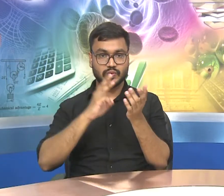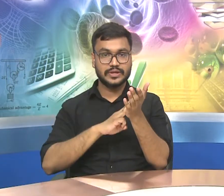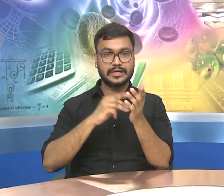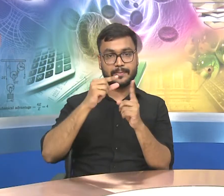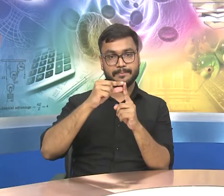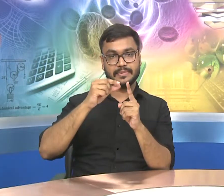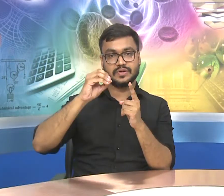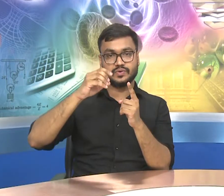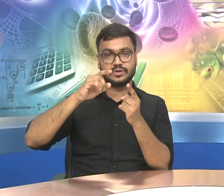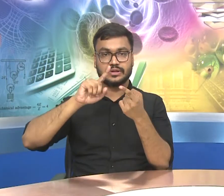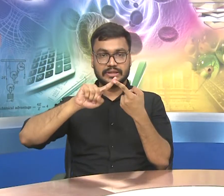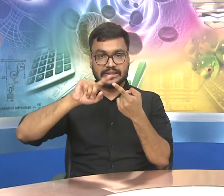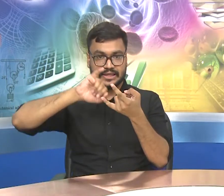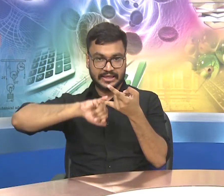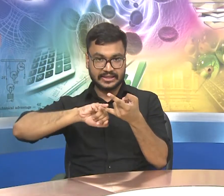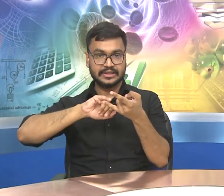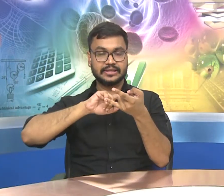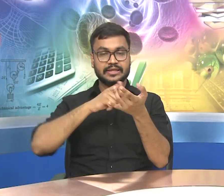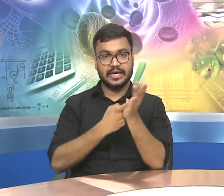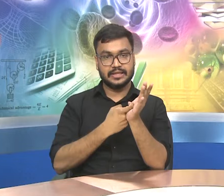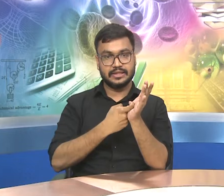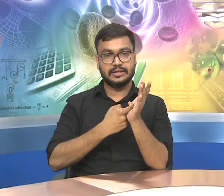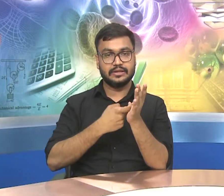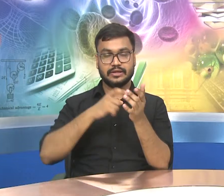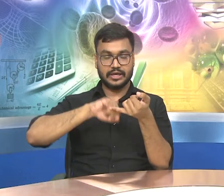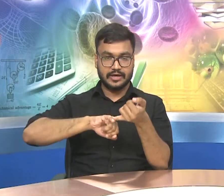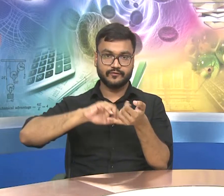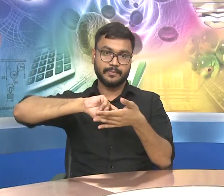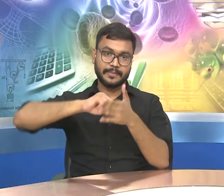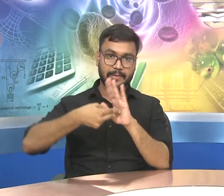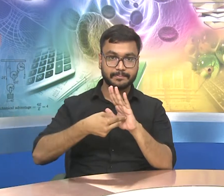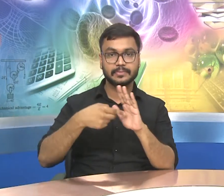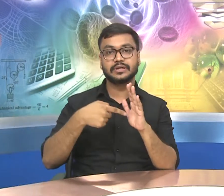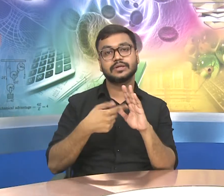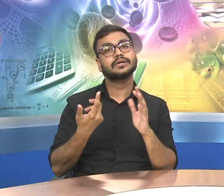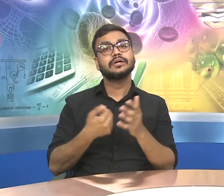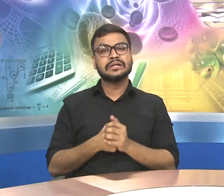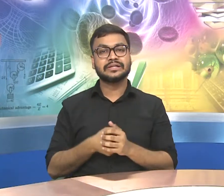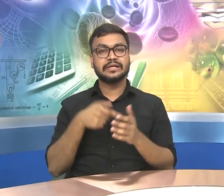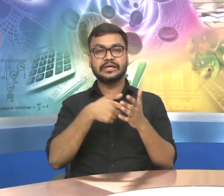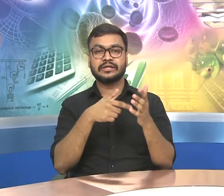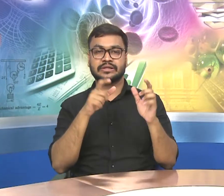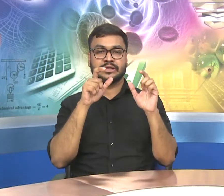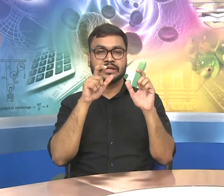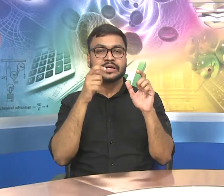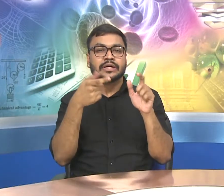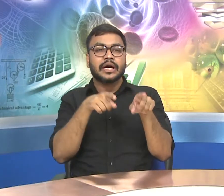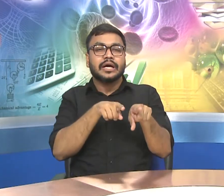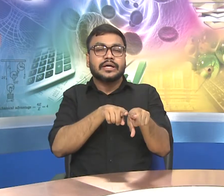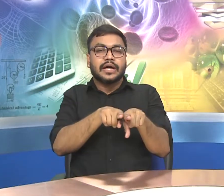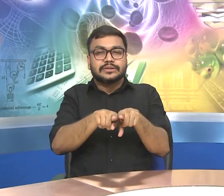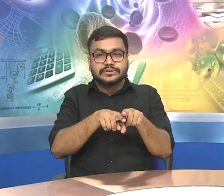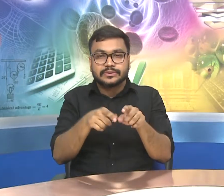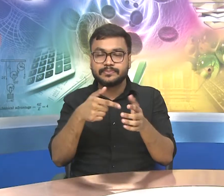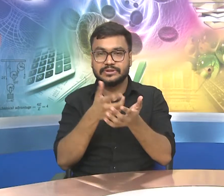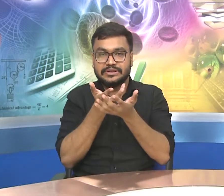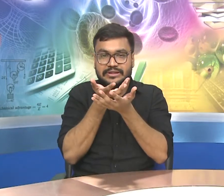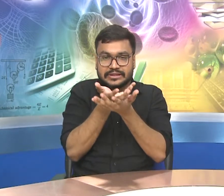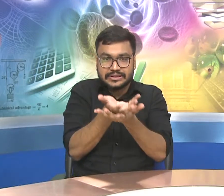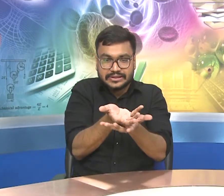trophic is decomposers. They take care of the dead remains of organisms